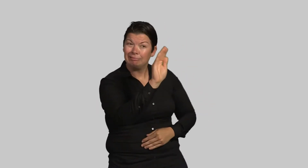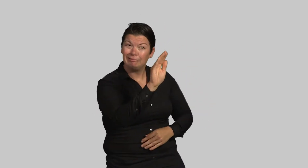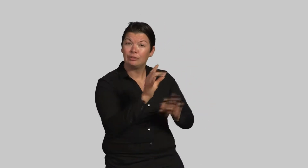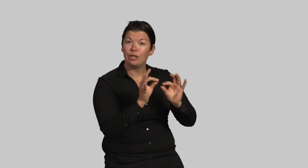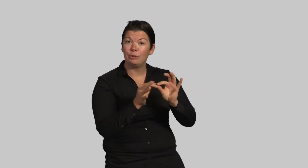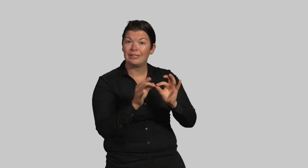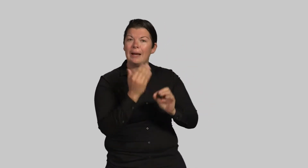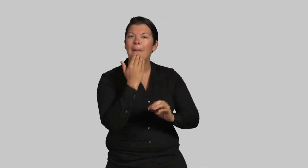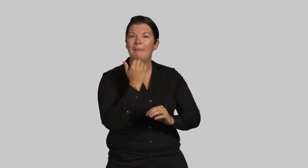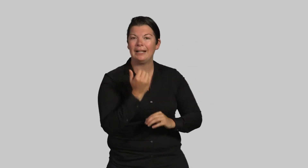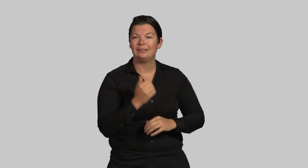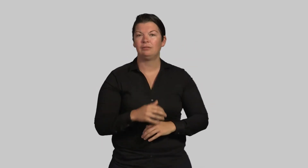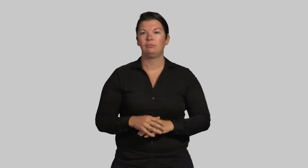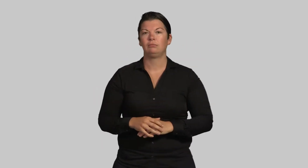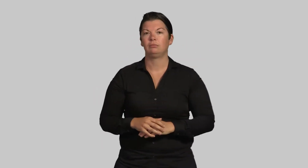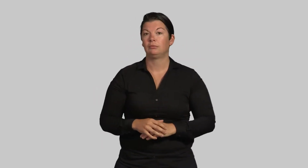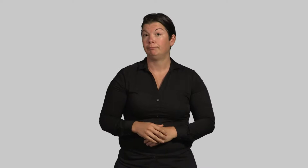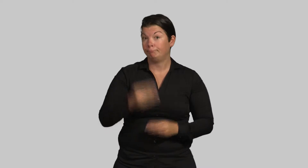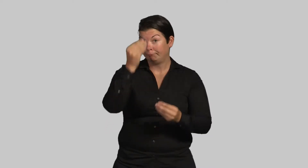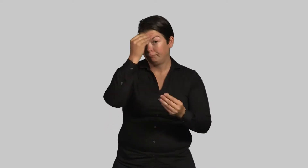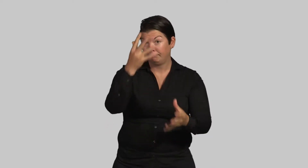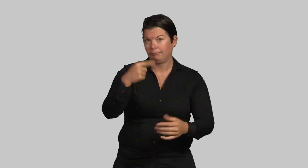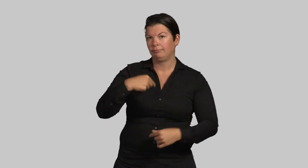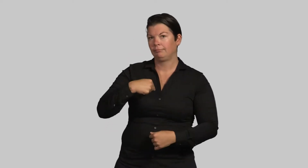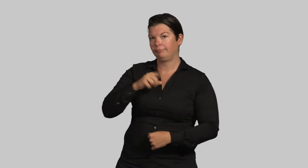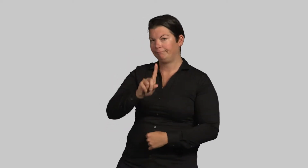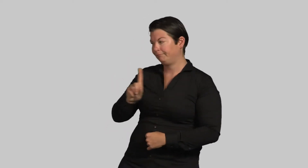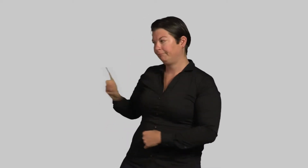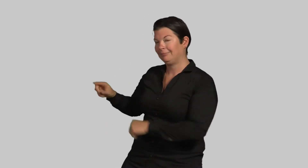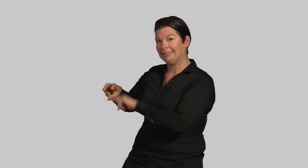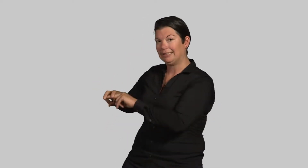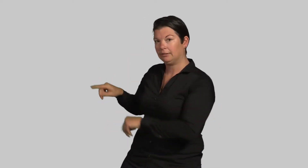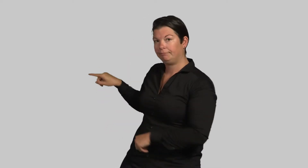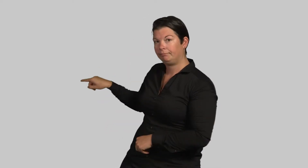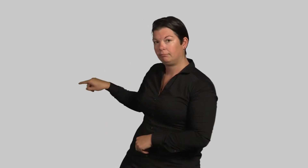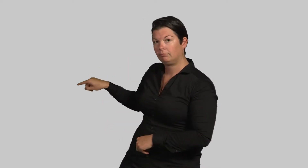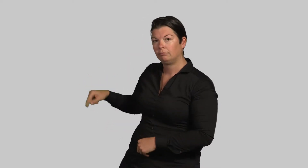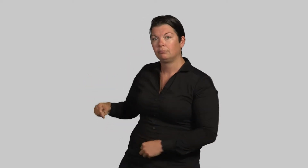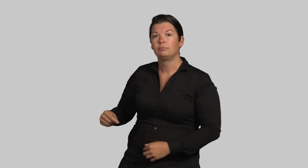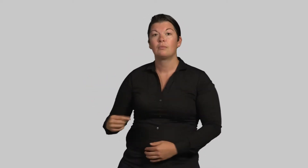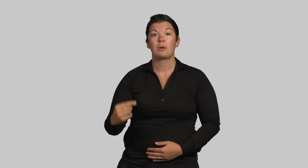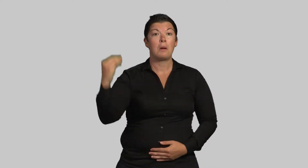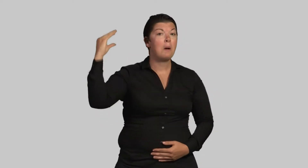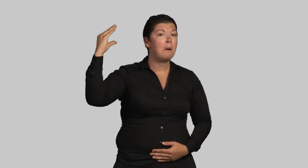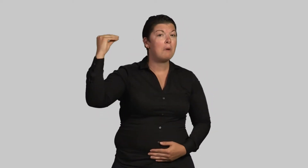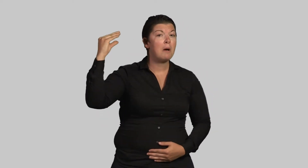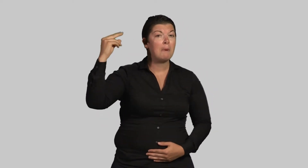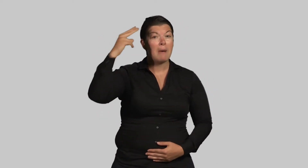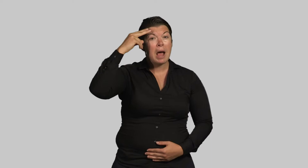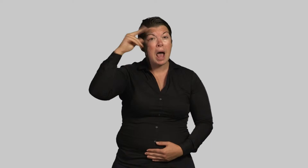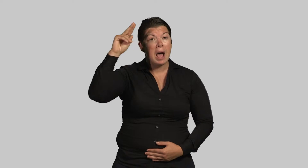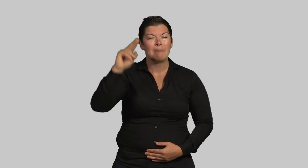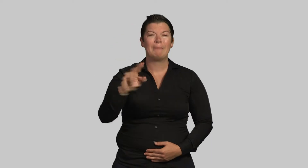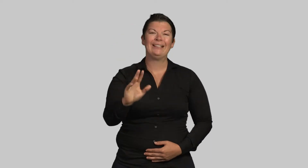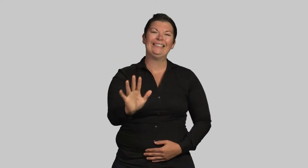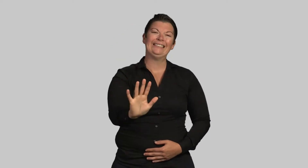Remind the receptionist about booking an NZSL interpreter. Tell them where you are sitting. Remind them